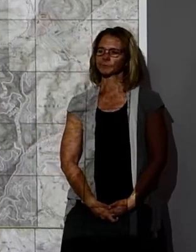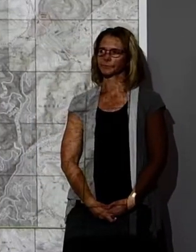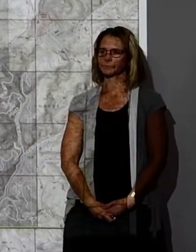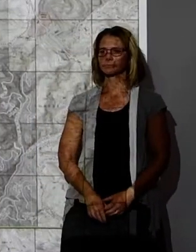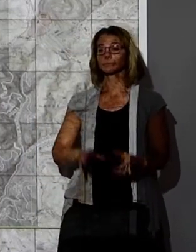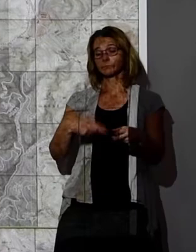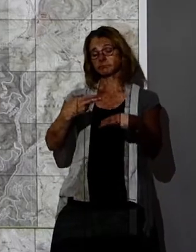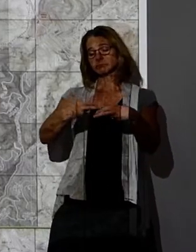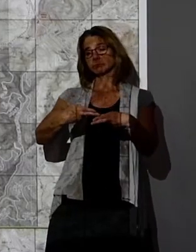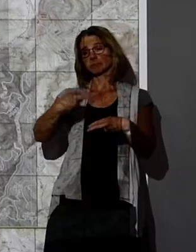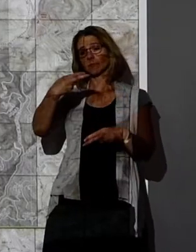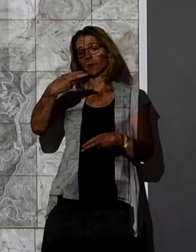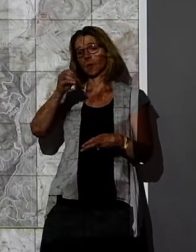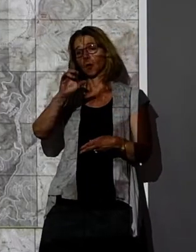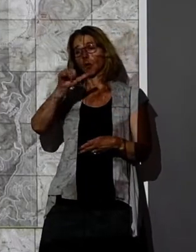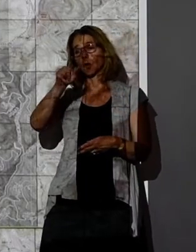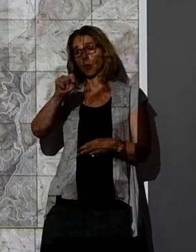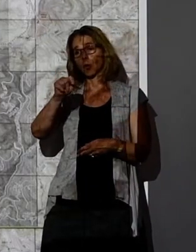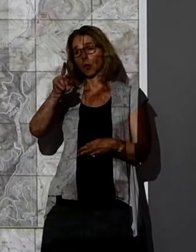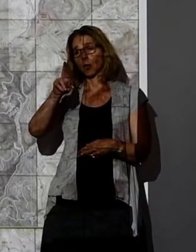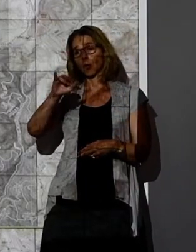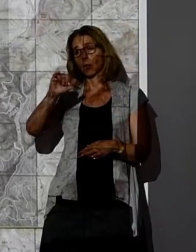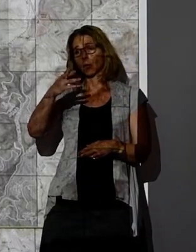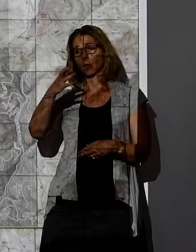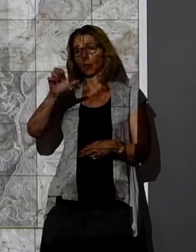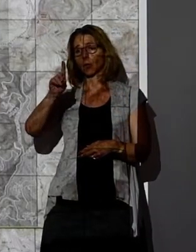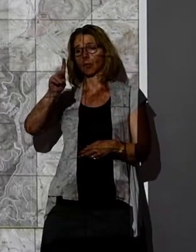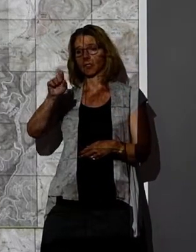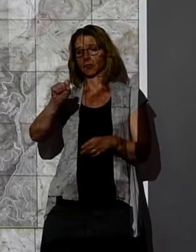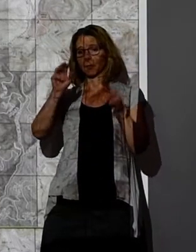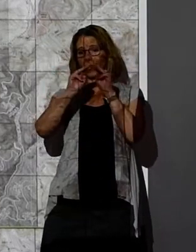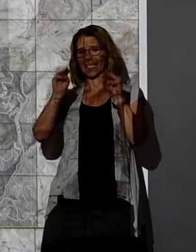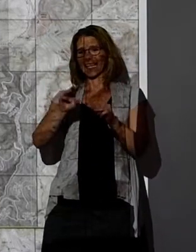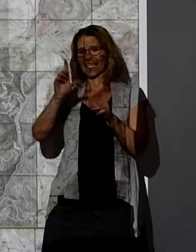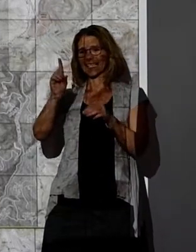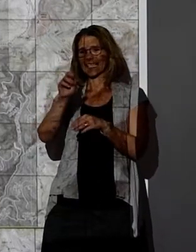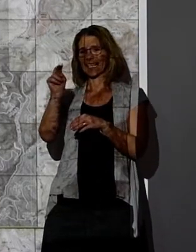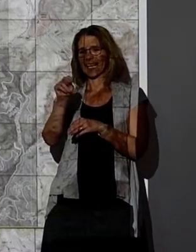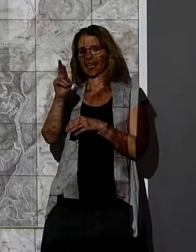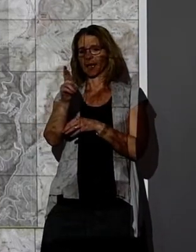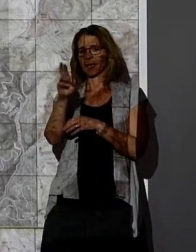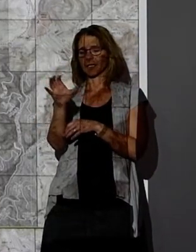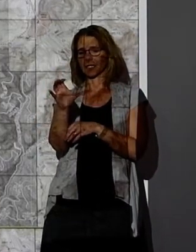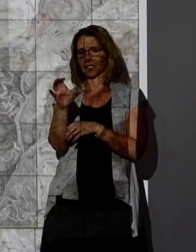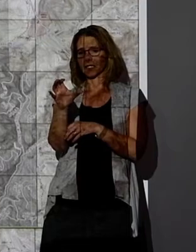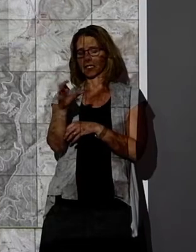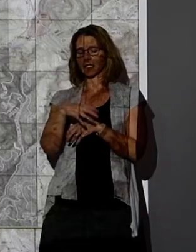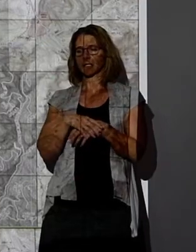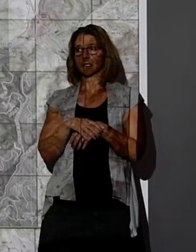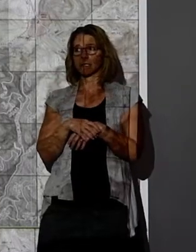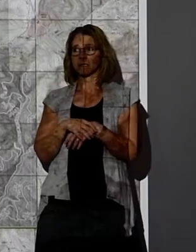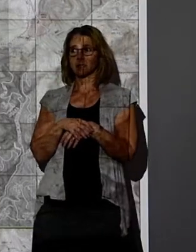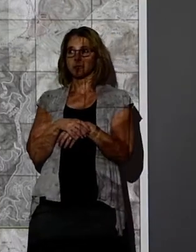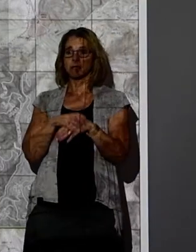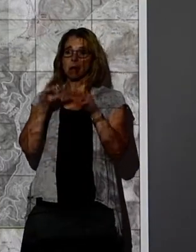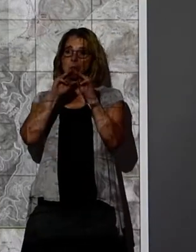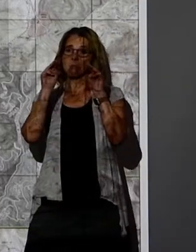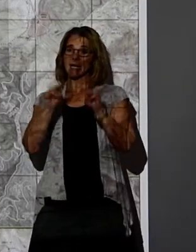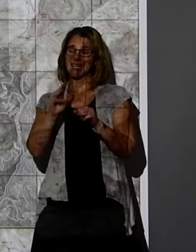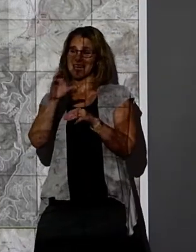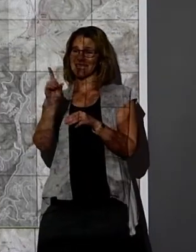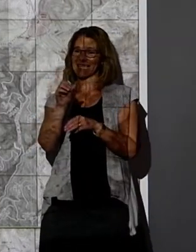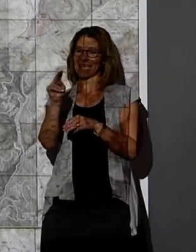My name is Hoyt Richards. I'm with the Montana DNRC. First of all, I guess the Montana DNRC would like